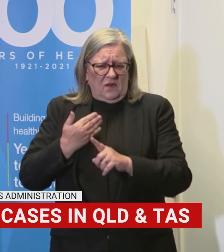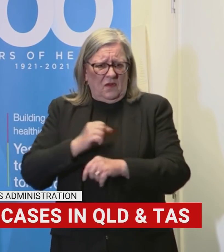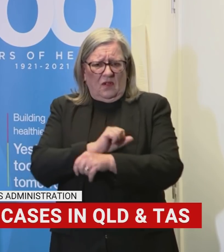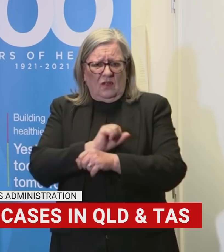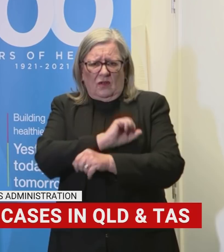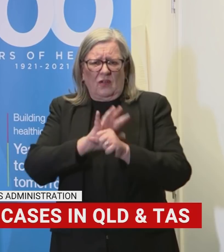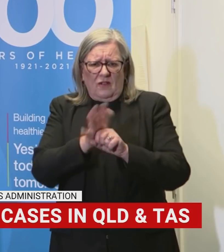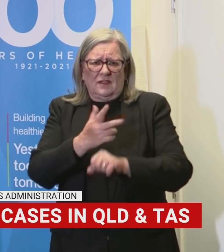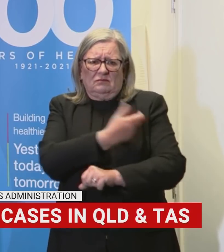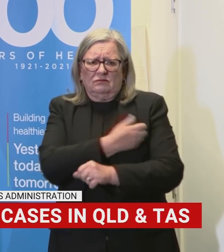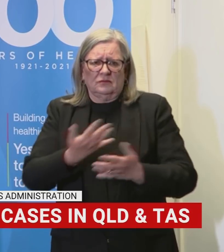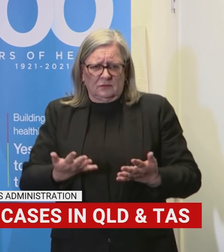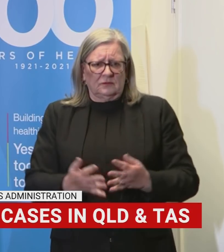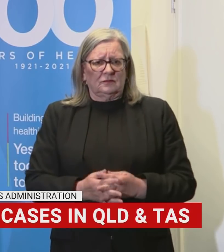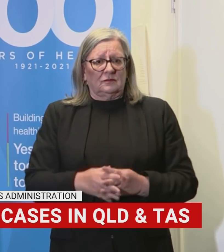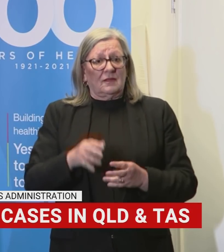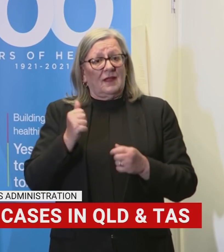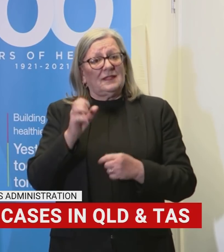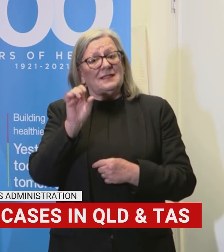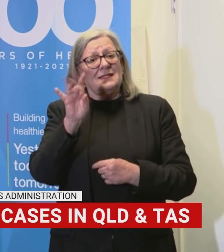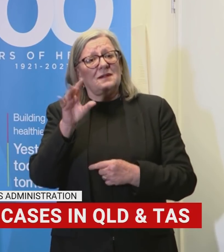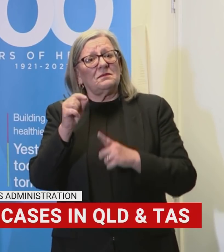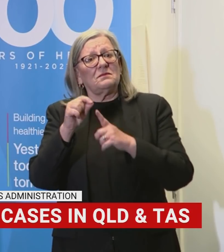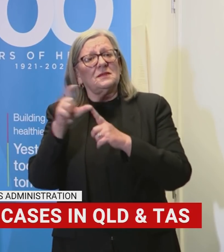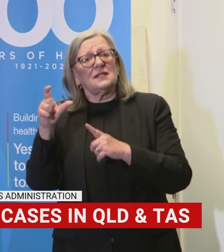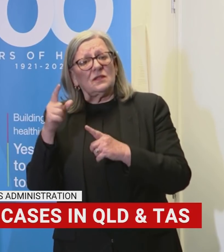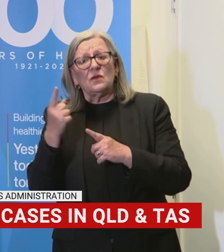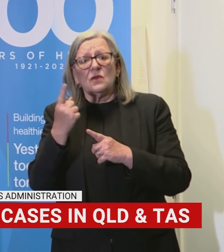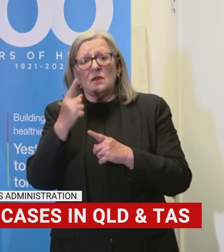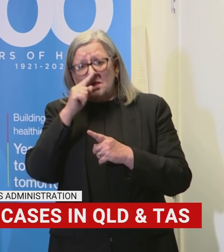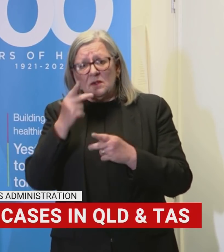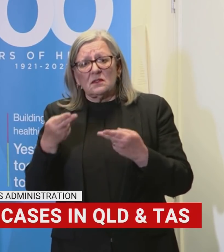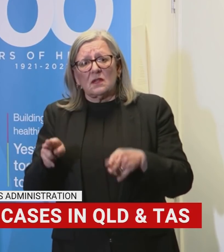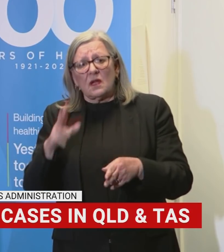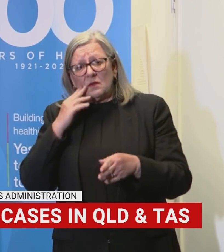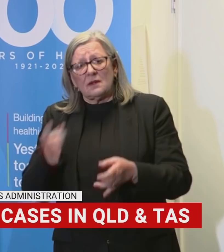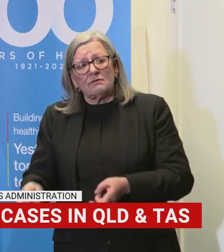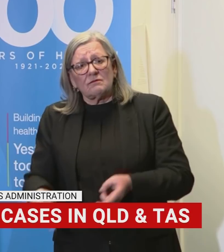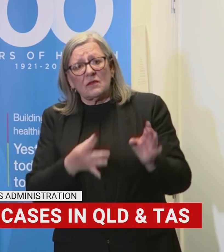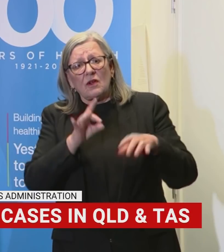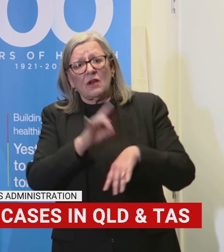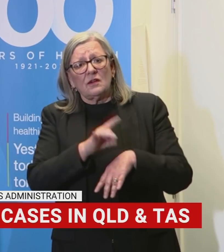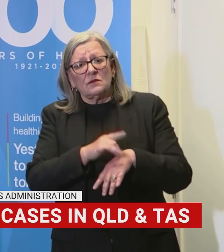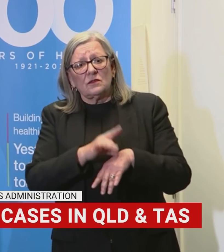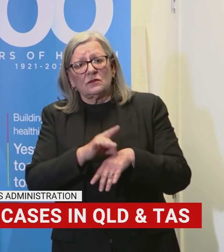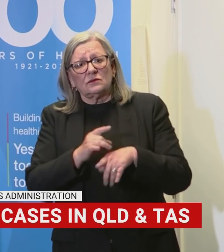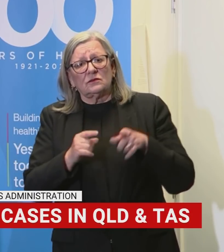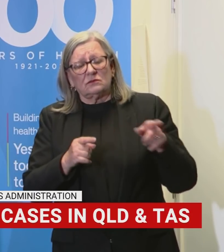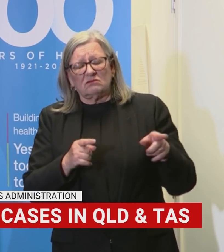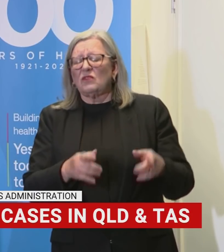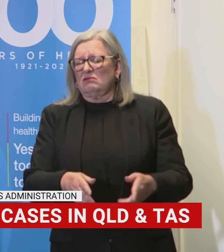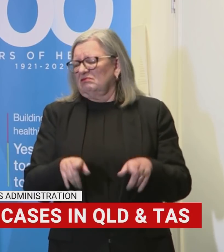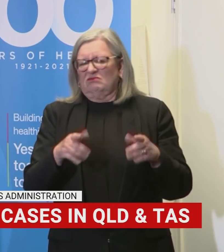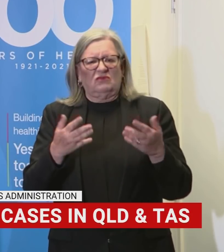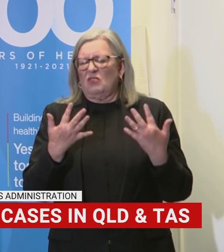of the deaths of people who die when they're admitted to hospital and sadly never get out. So this is a common, serious thing that happens to people for a whole